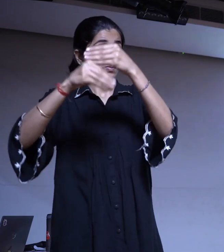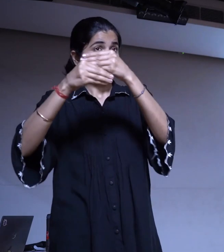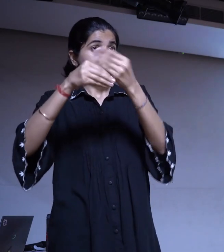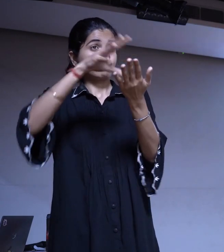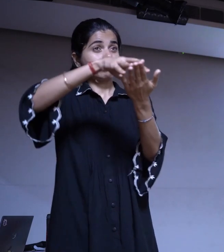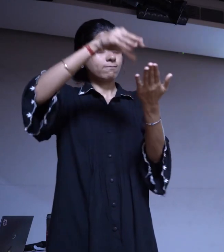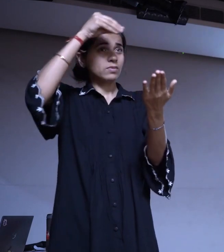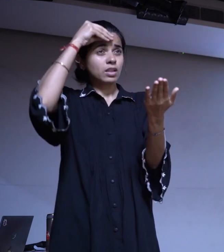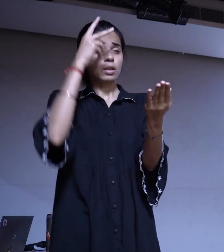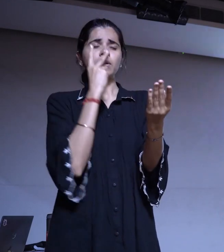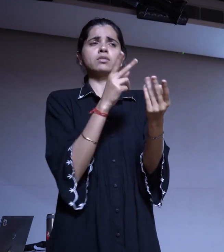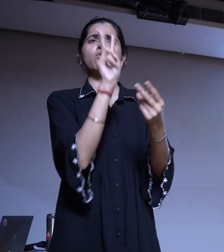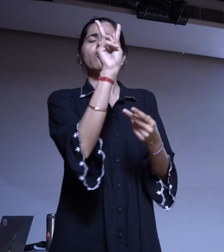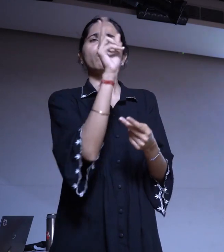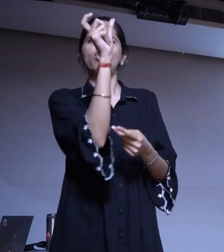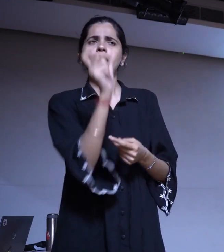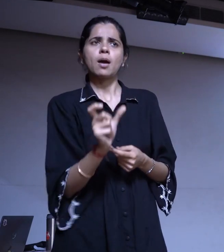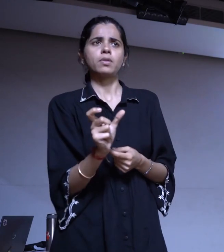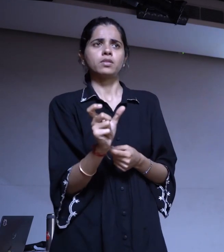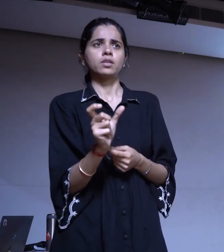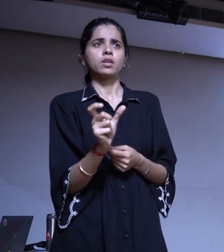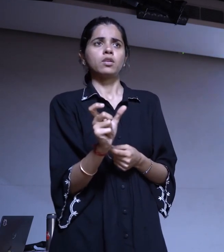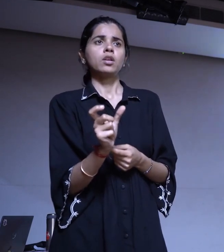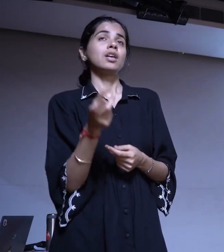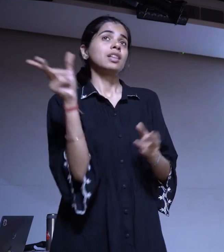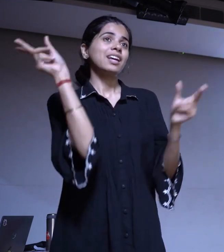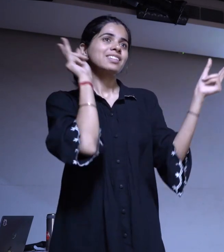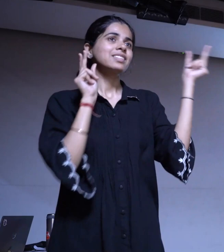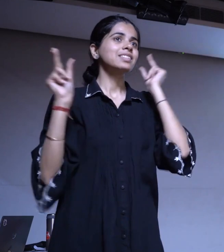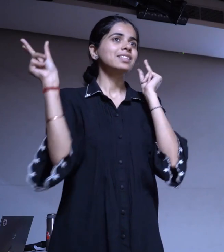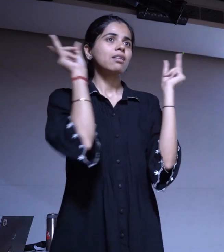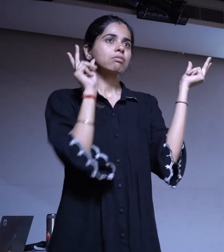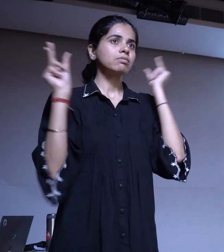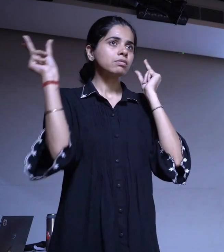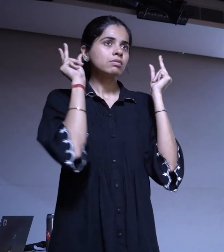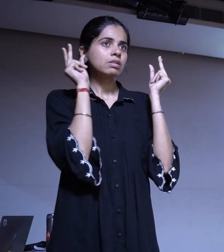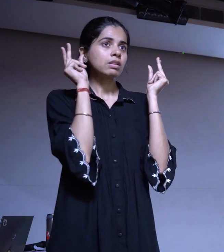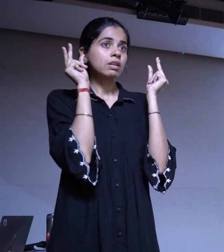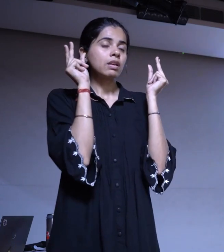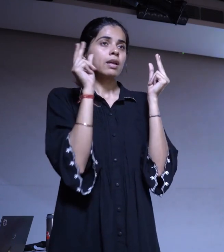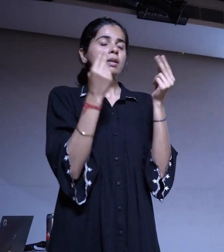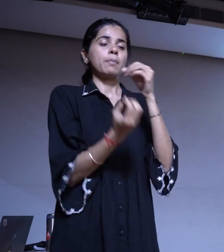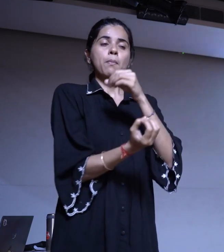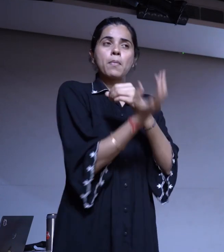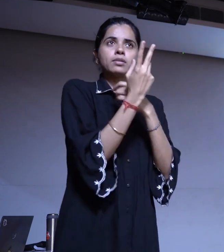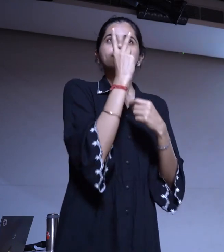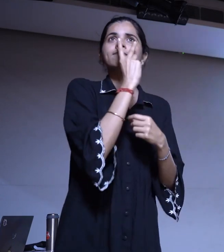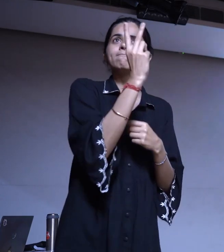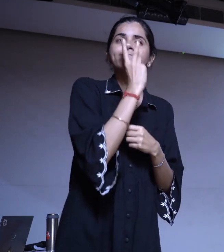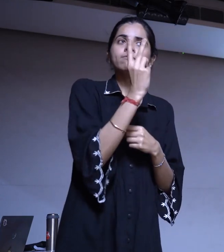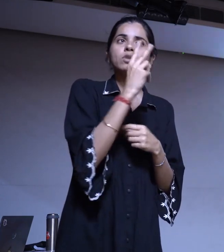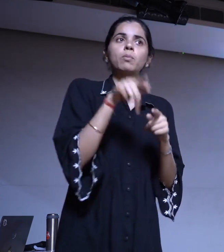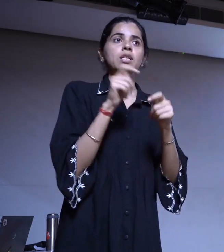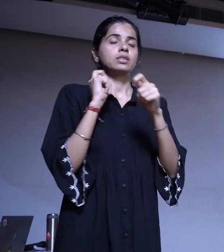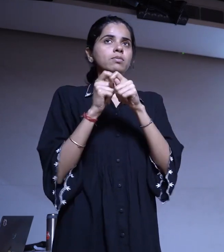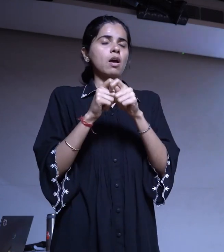comprehension and vocabulary there is something called sound awareness which is critical print awareness that is critical